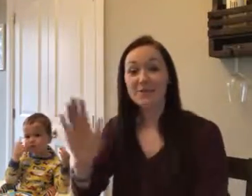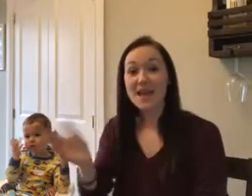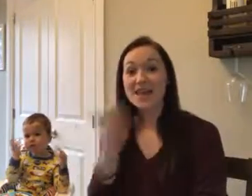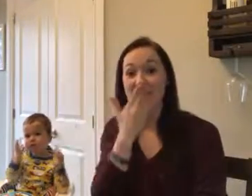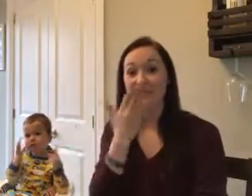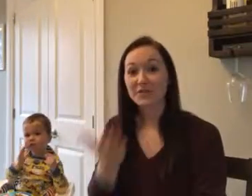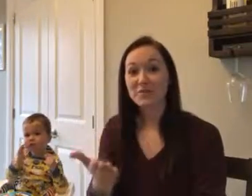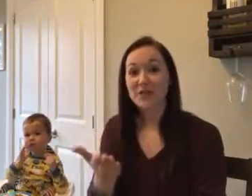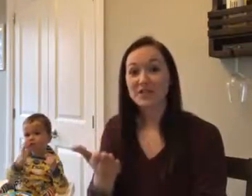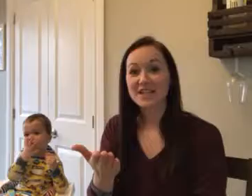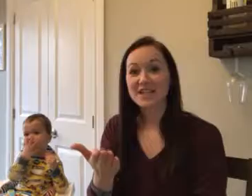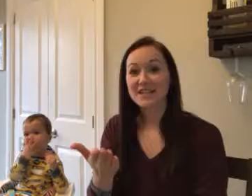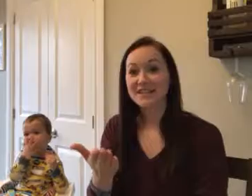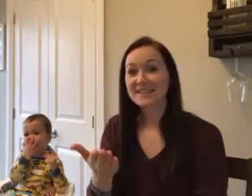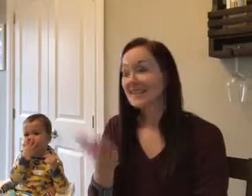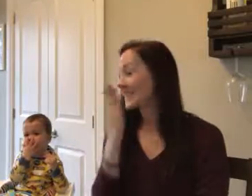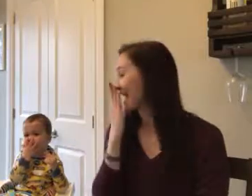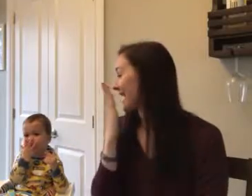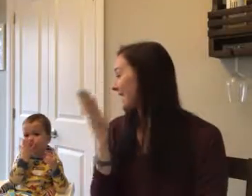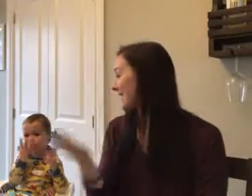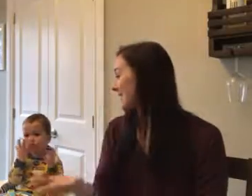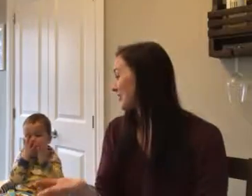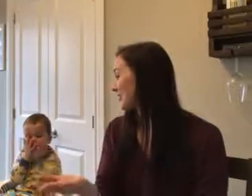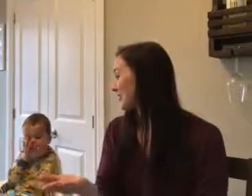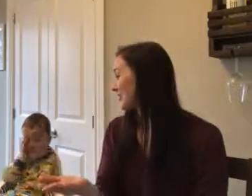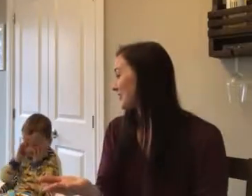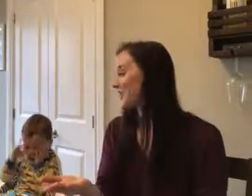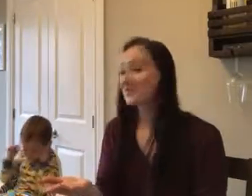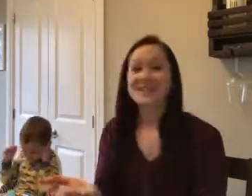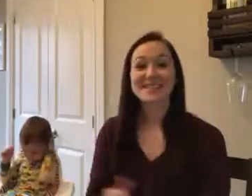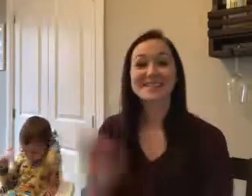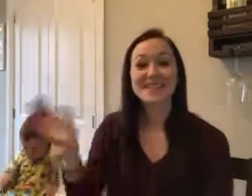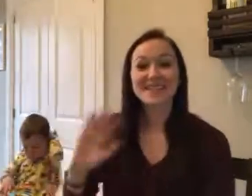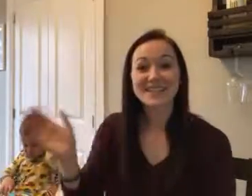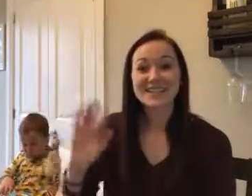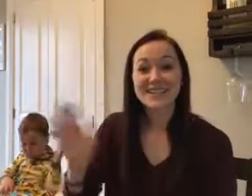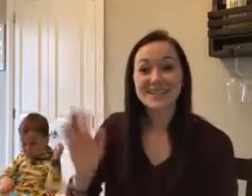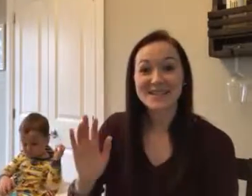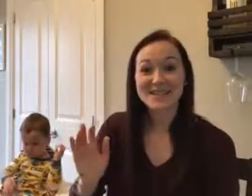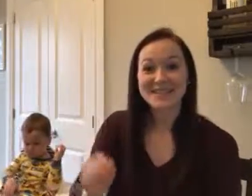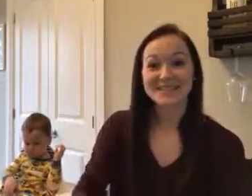everyone. Thank you for watching. Thank you. See you later. See you next week.